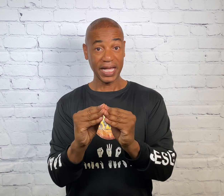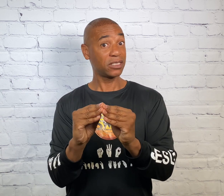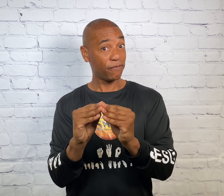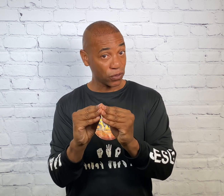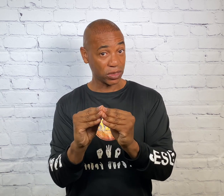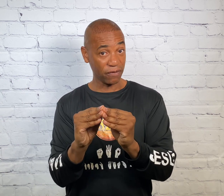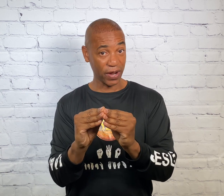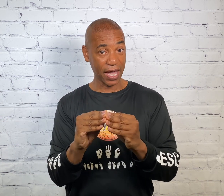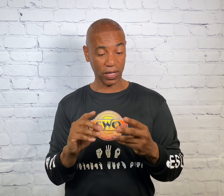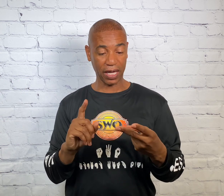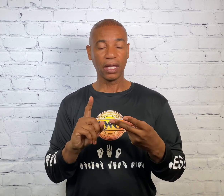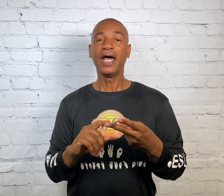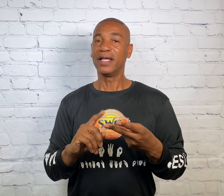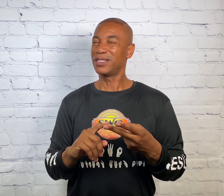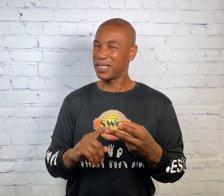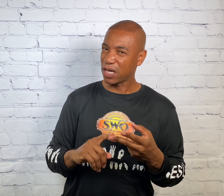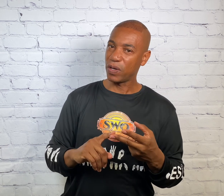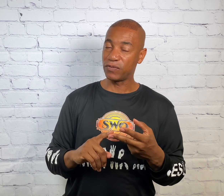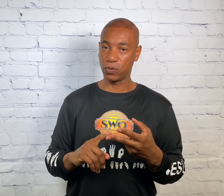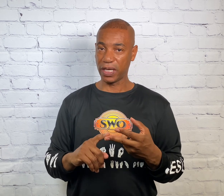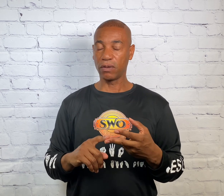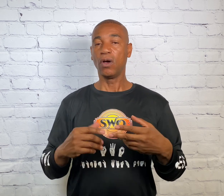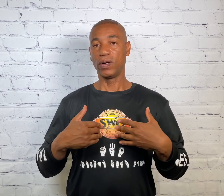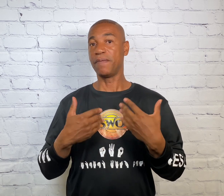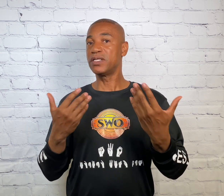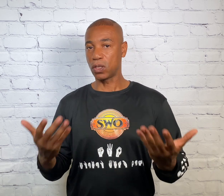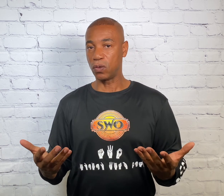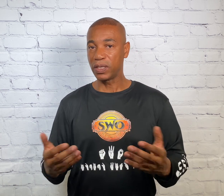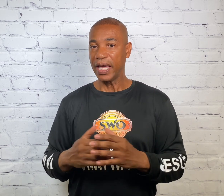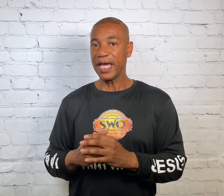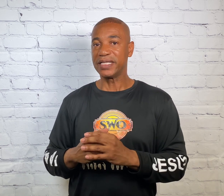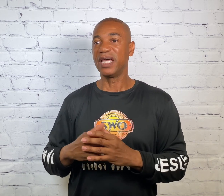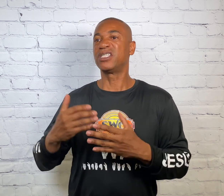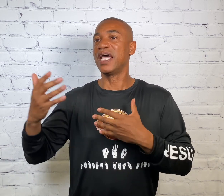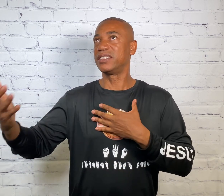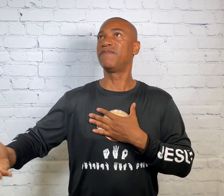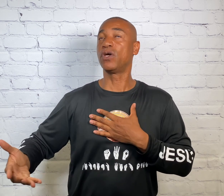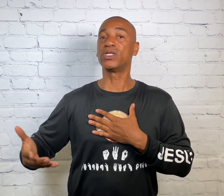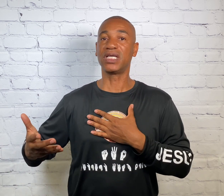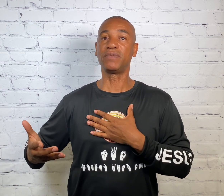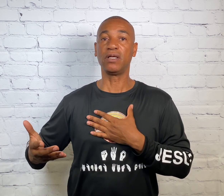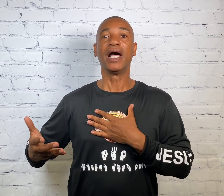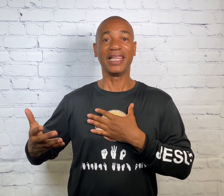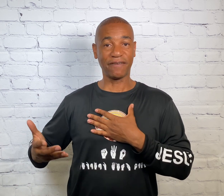the first sign for aggregate. Now the second way of doing it, what I've been told, is as if there was something left